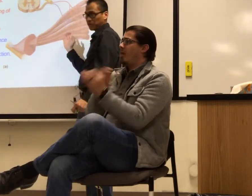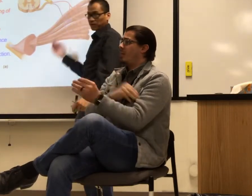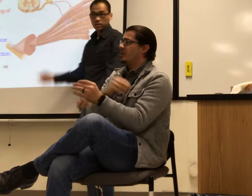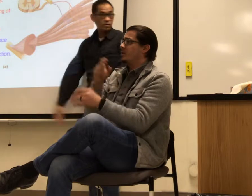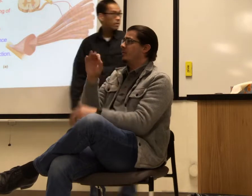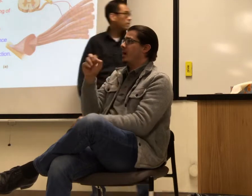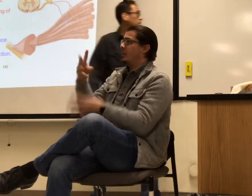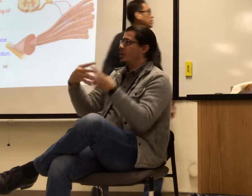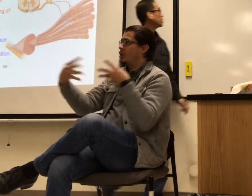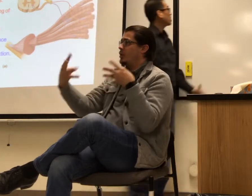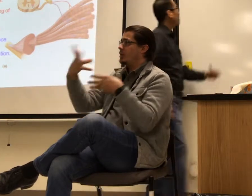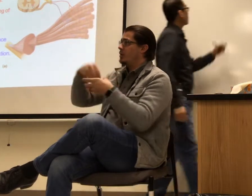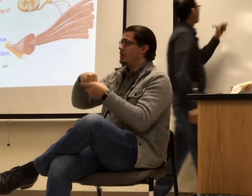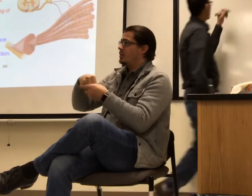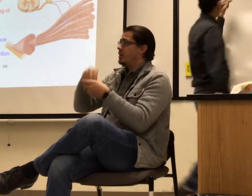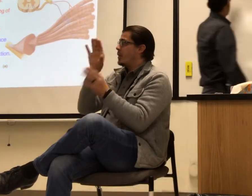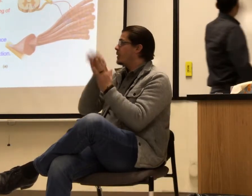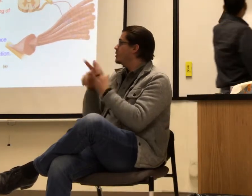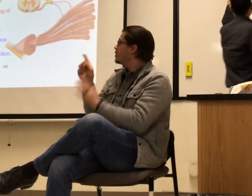there's a picture of it.